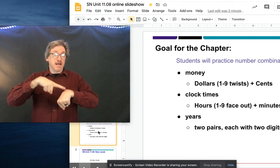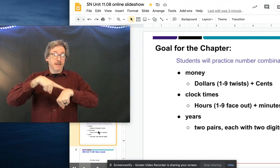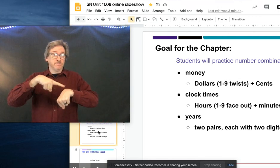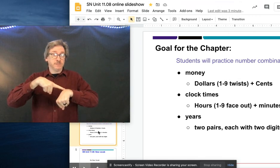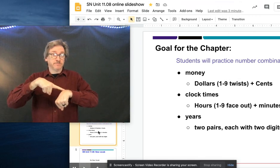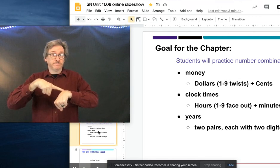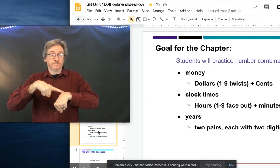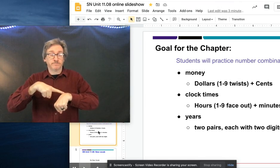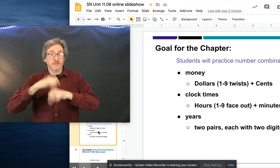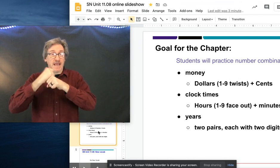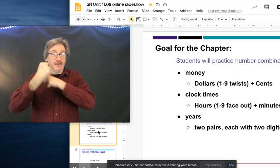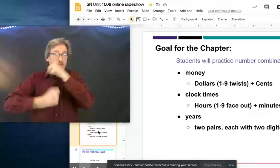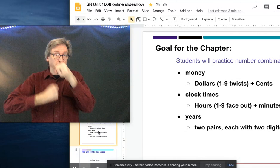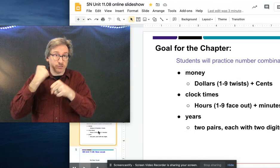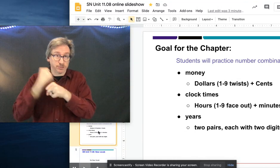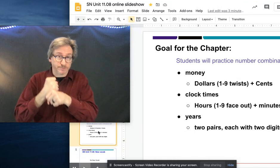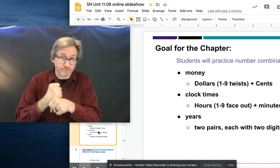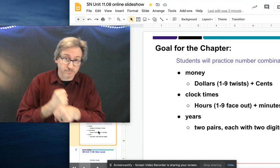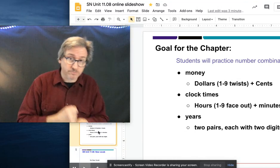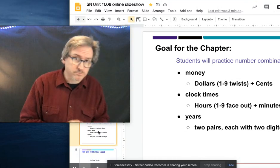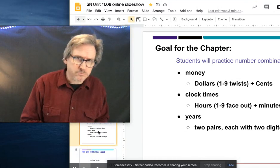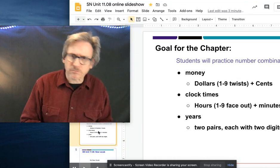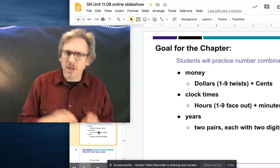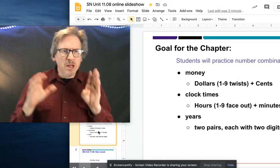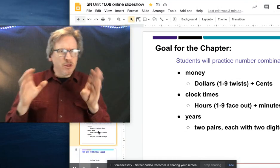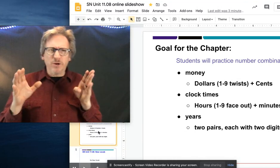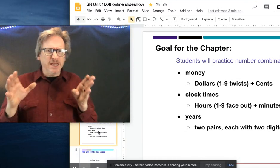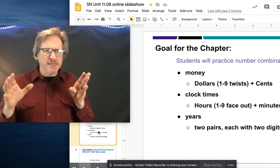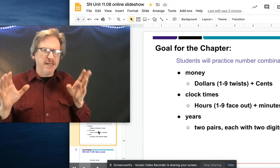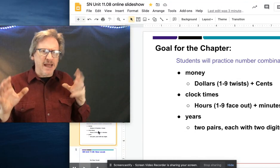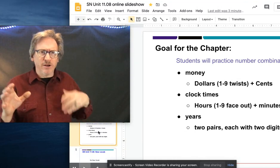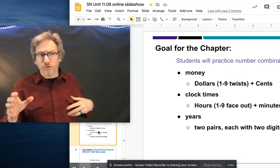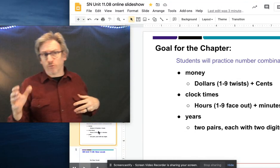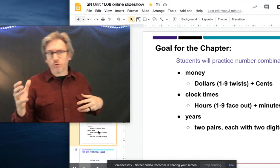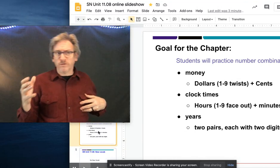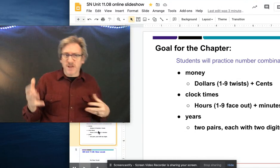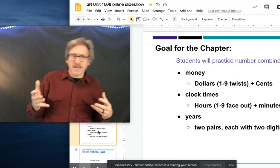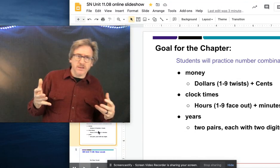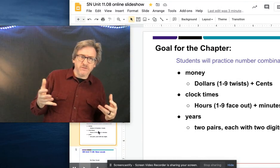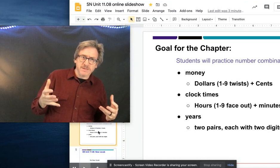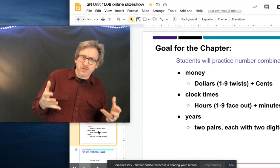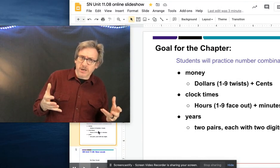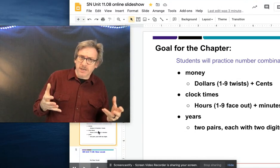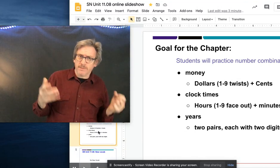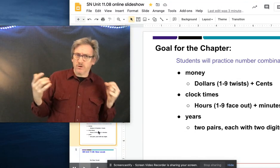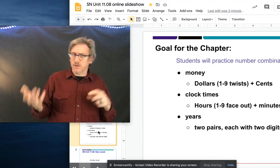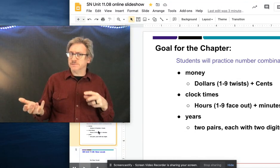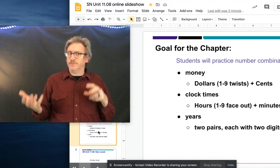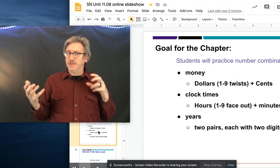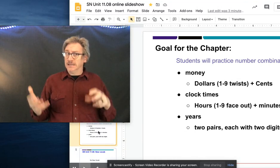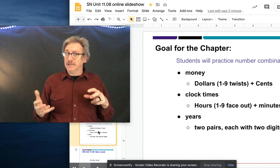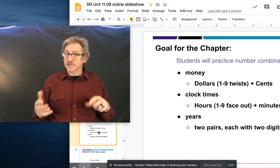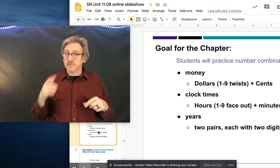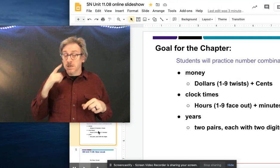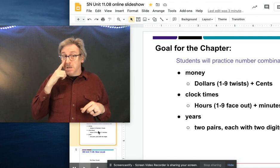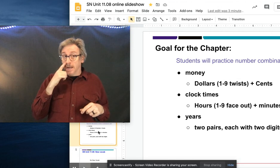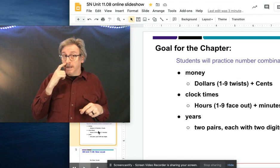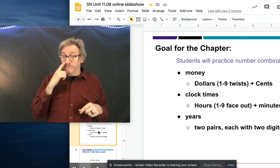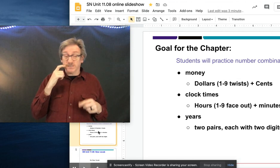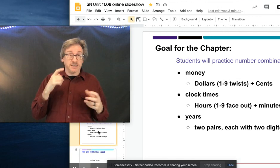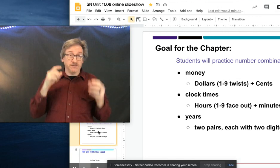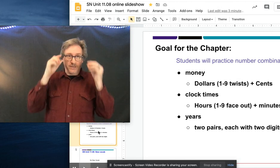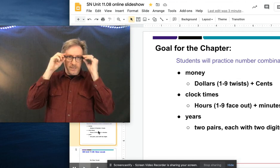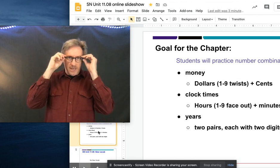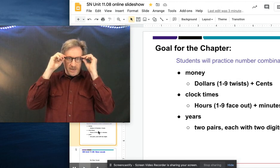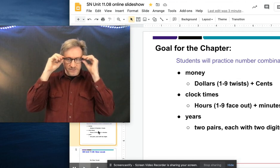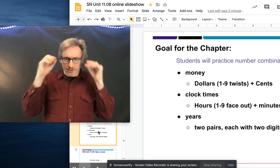clock times, and years. They're pretty easy, and the rule of 9 that we've been talking about comes up in this